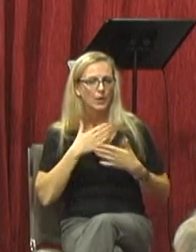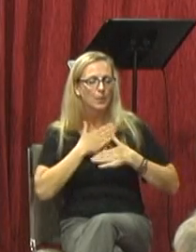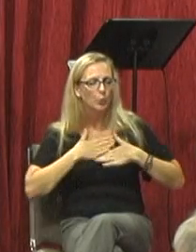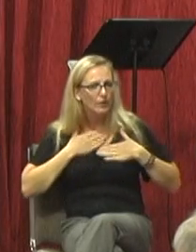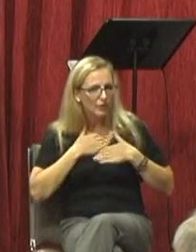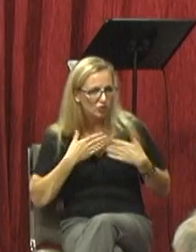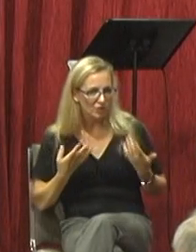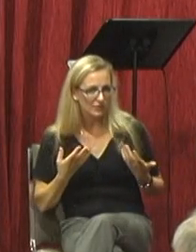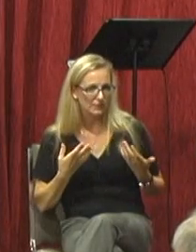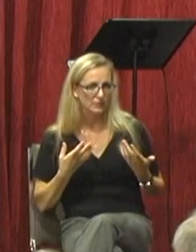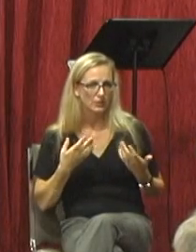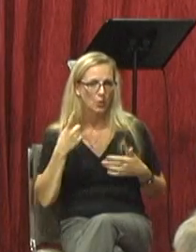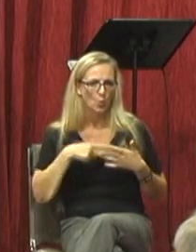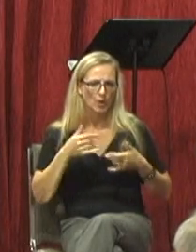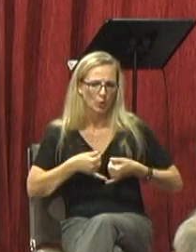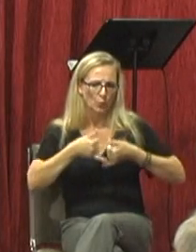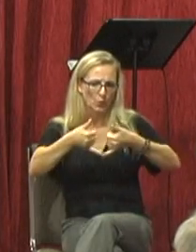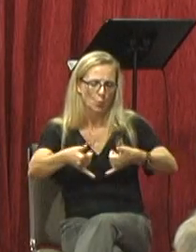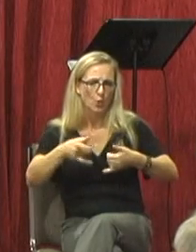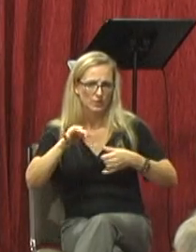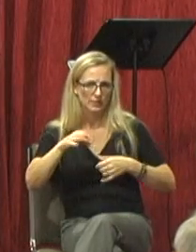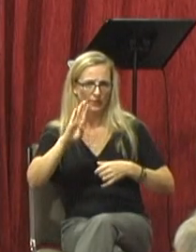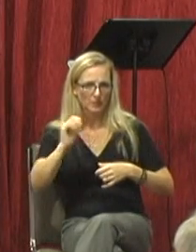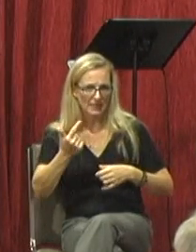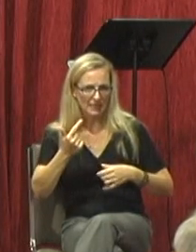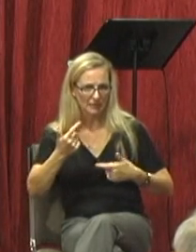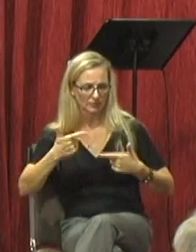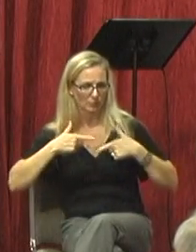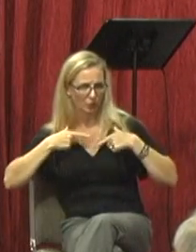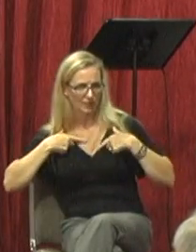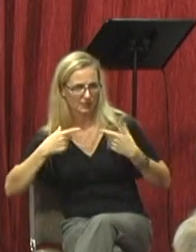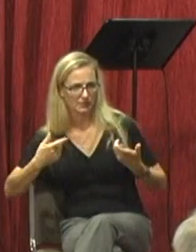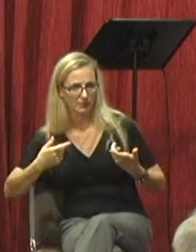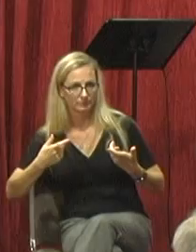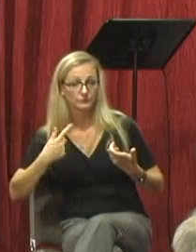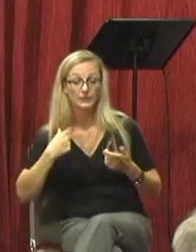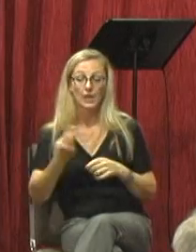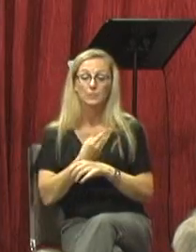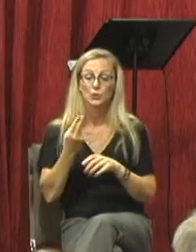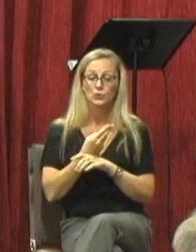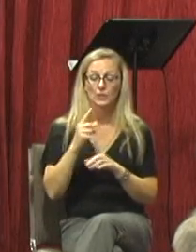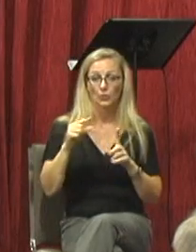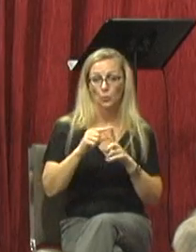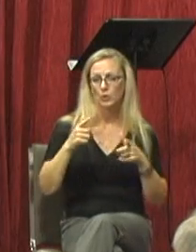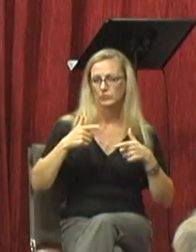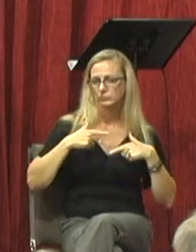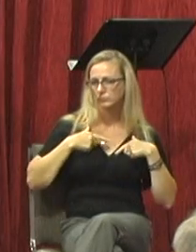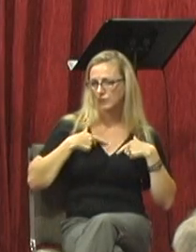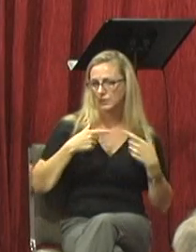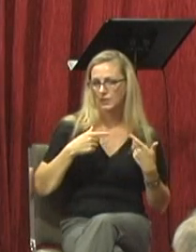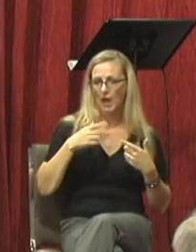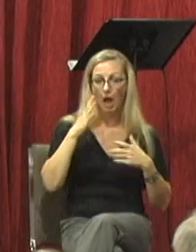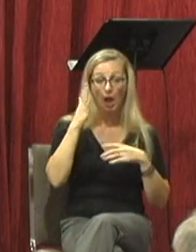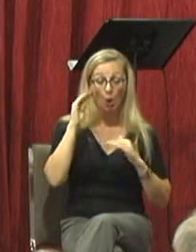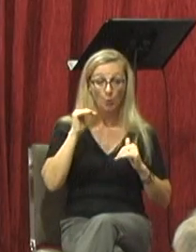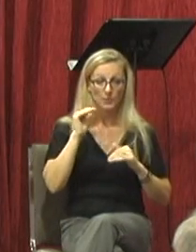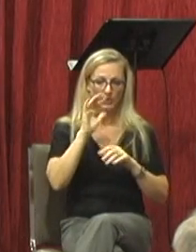privileges? What are the rewards of being Kohanim? Now, I'm using the word Kohanim, and I hope you can all get used to it,